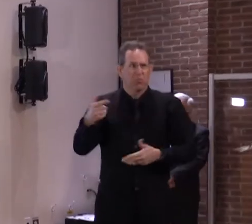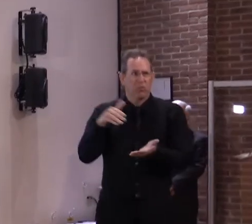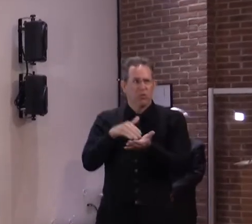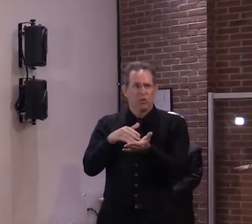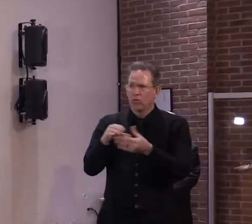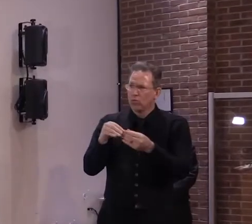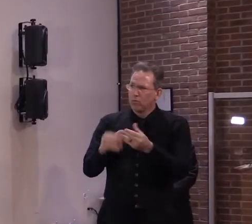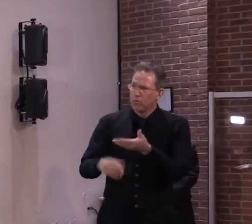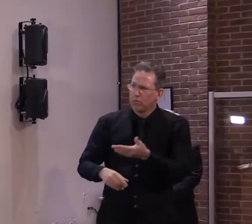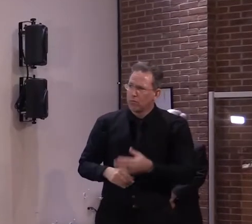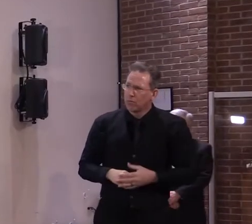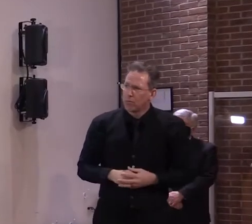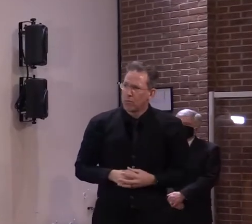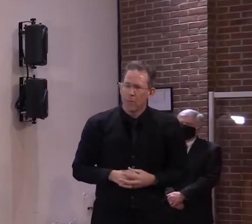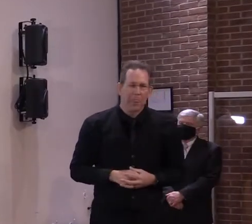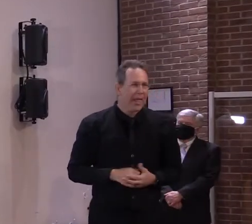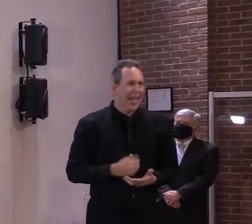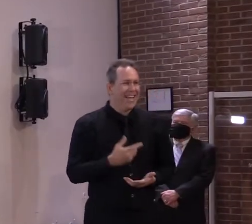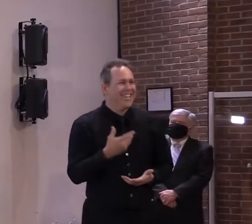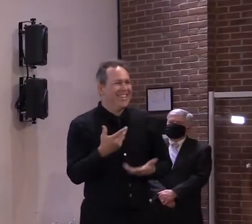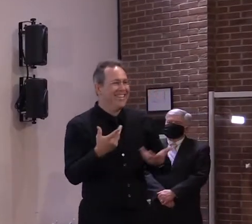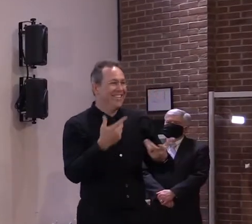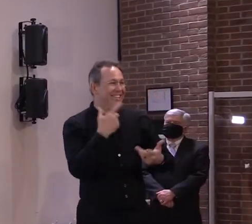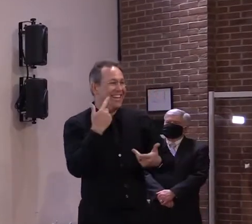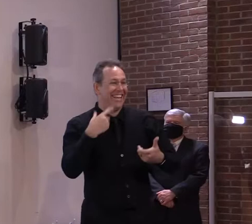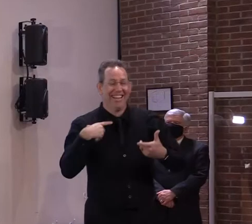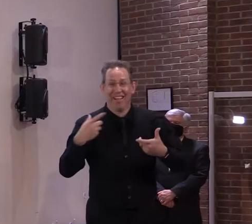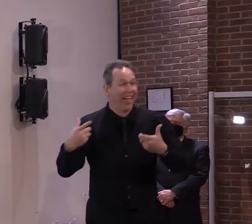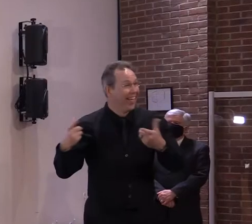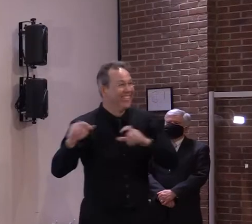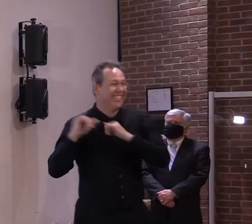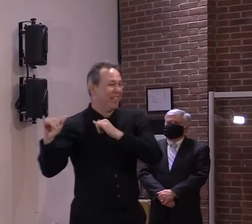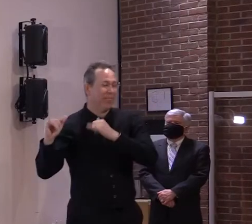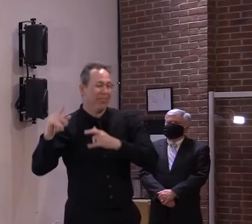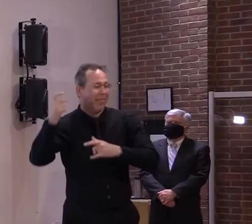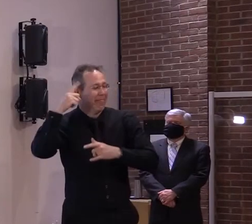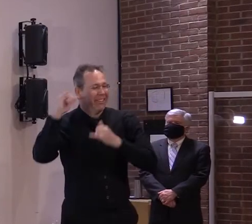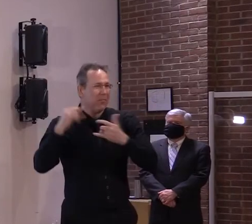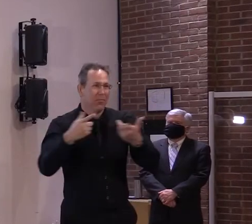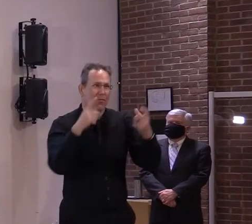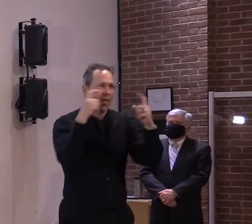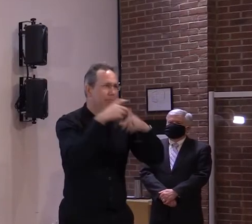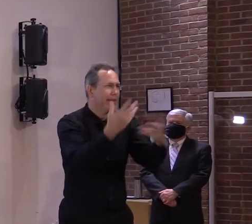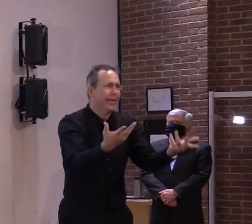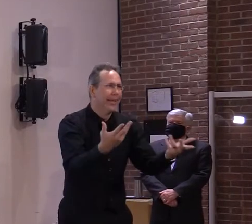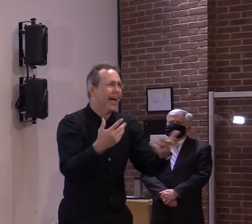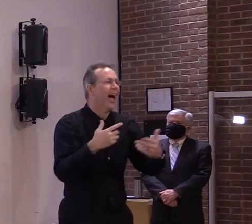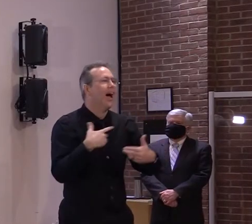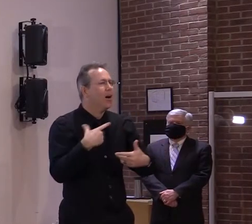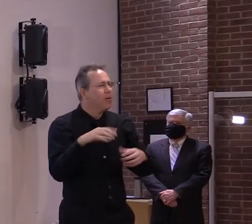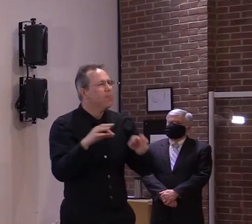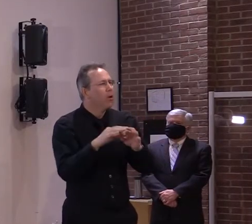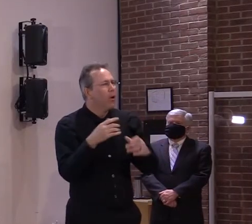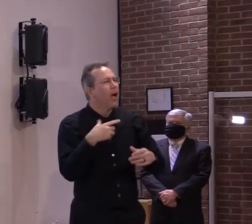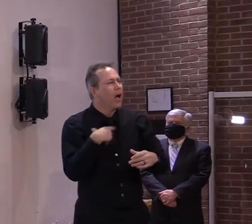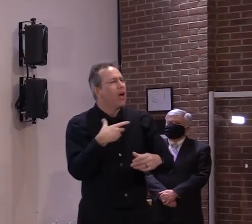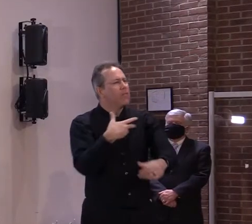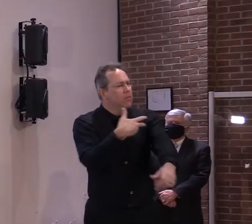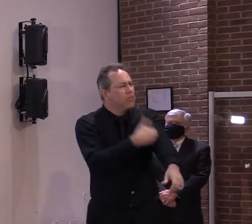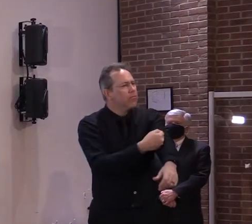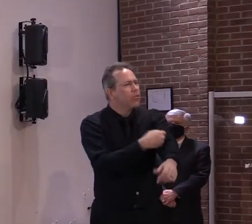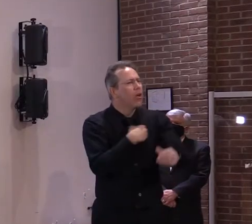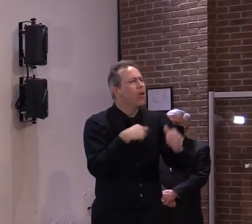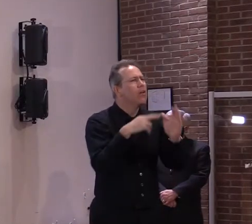And I'm not going to make it more complicated from up here. You know, we do have an immunization registry and a